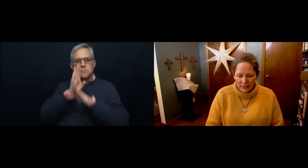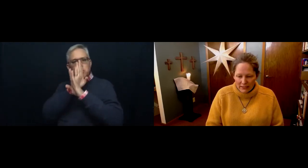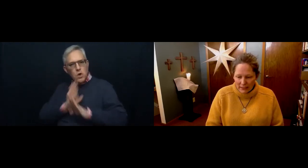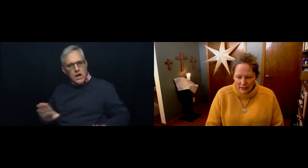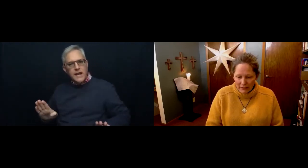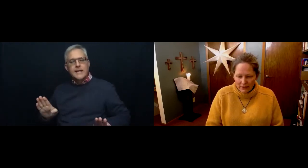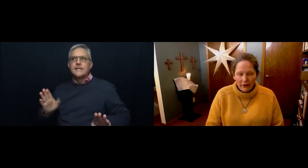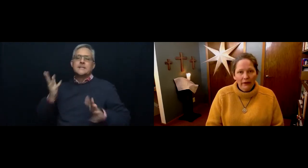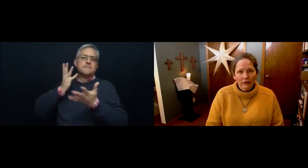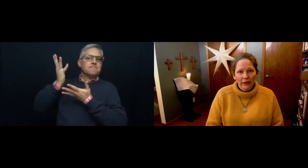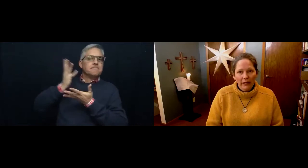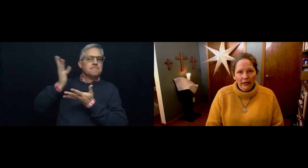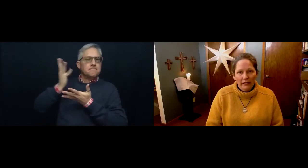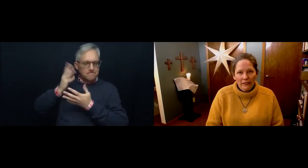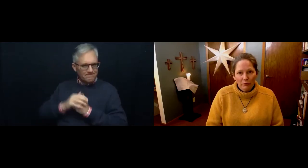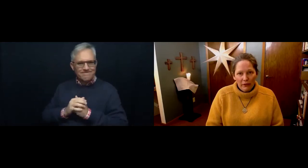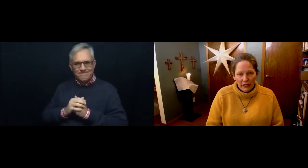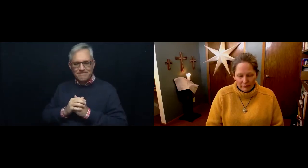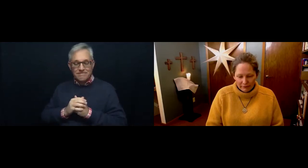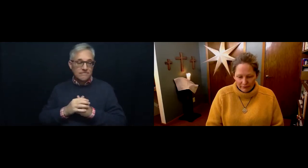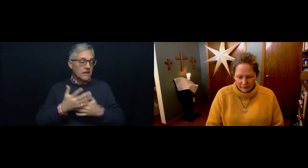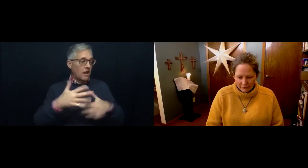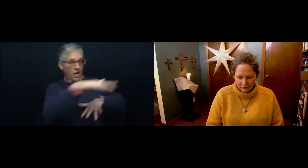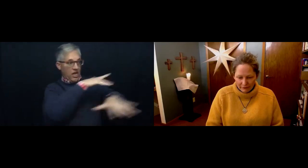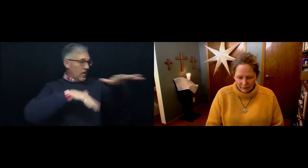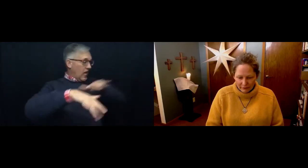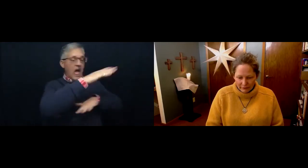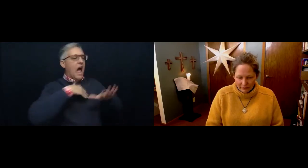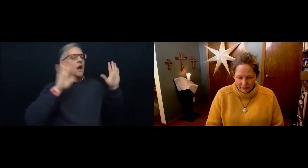I just needed to get away to pray.